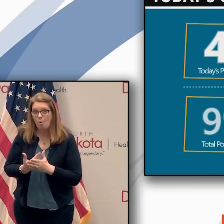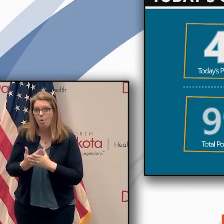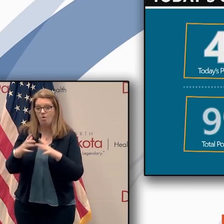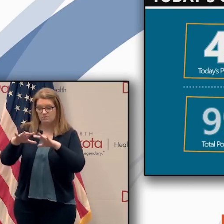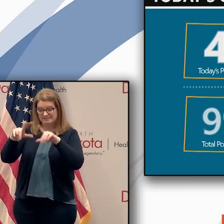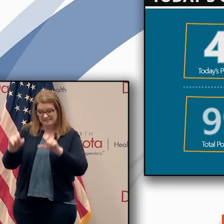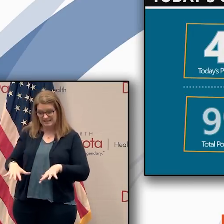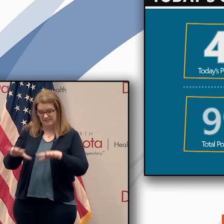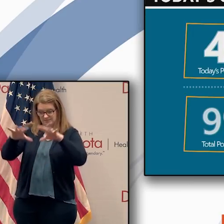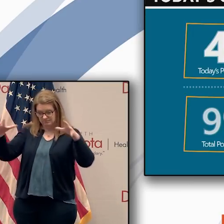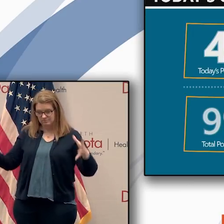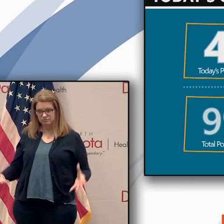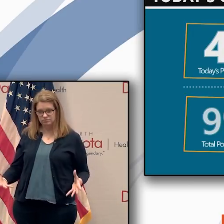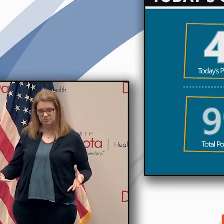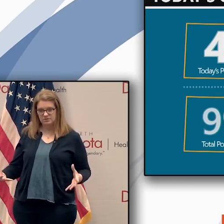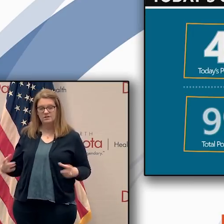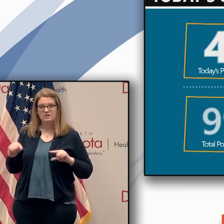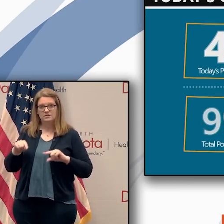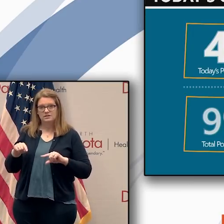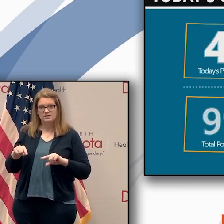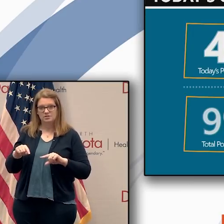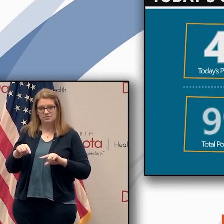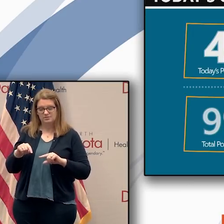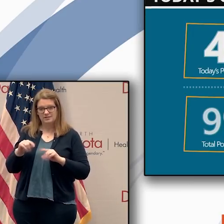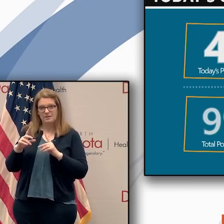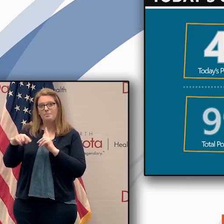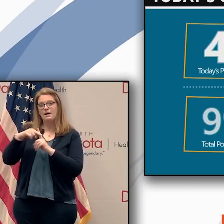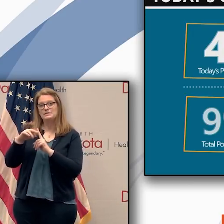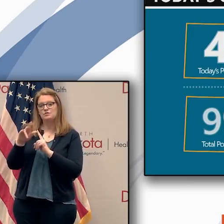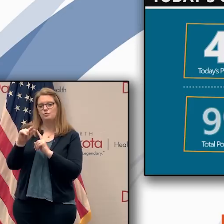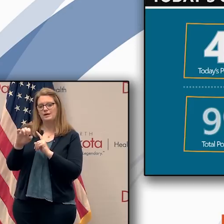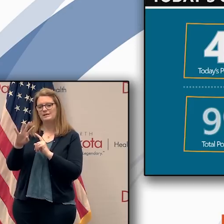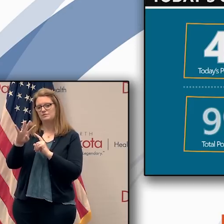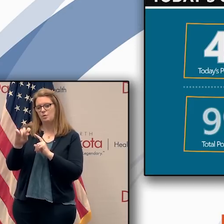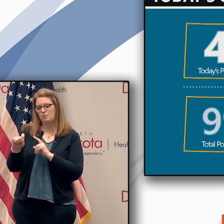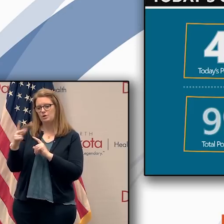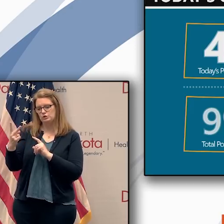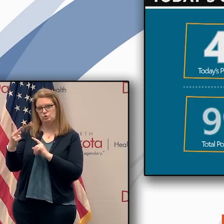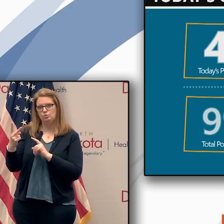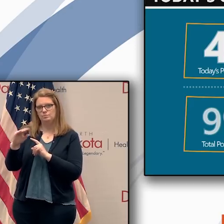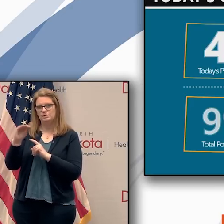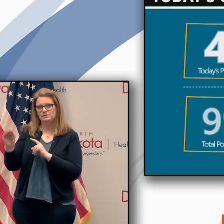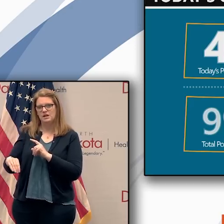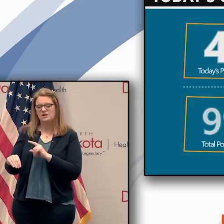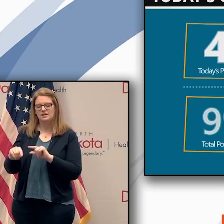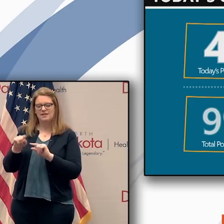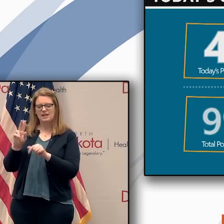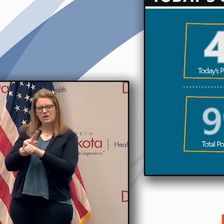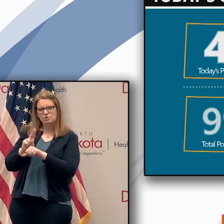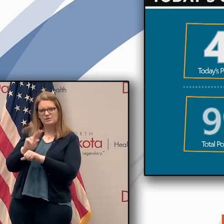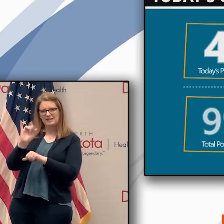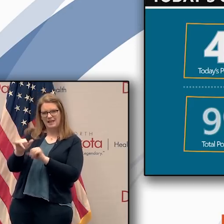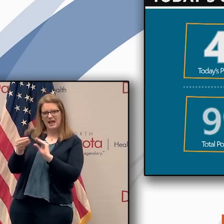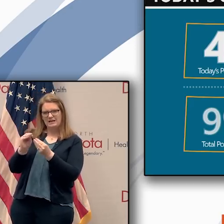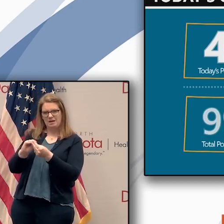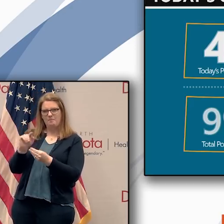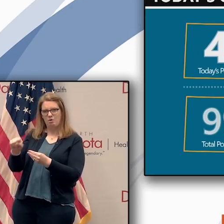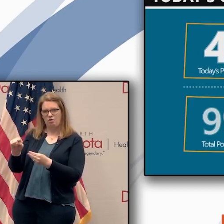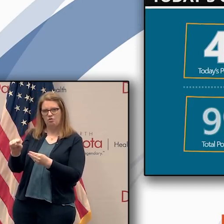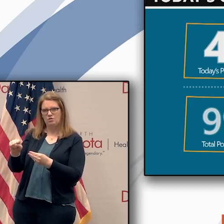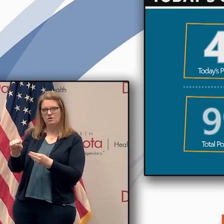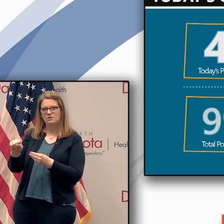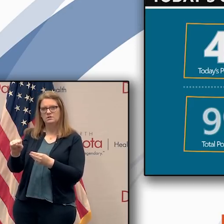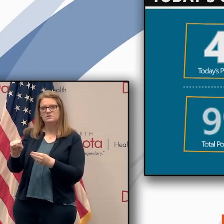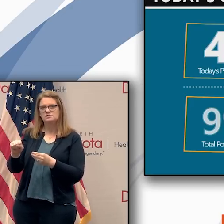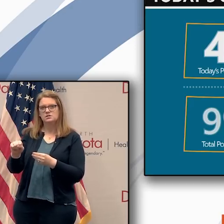first case, 4.2%. That's how a lot of the analysis is done, comparing states to state. That is the fifth lowest